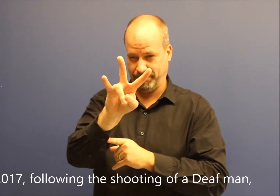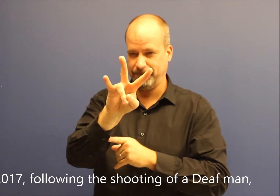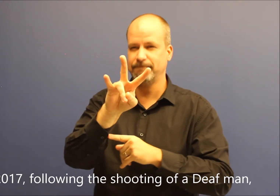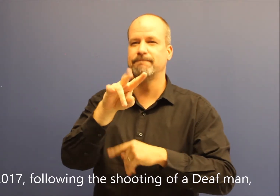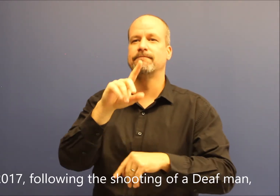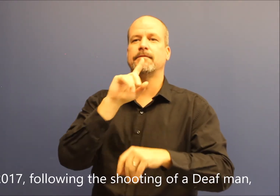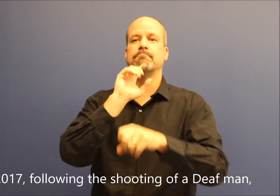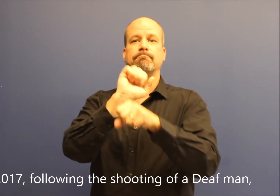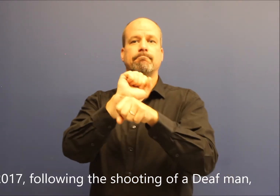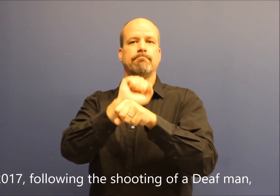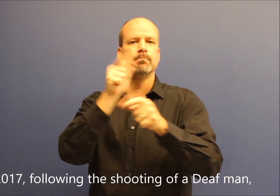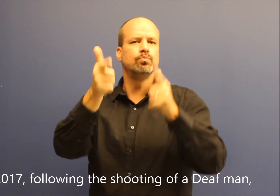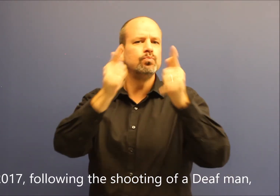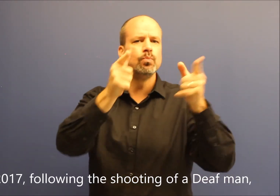In late 2017,